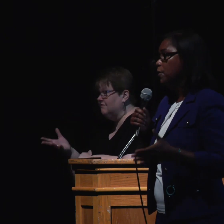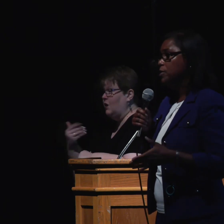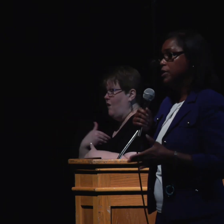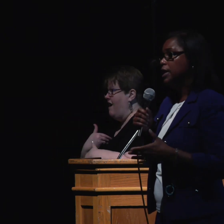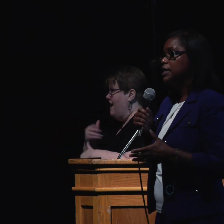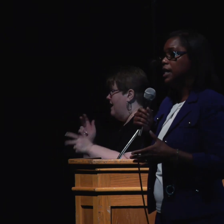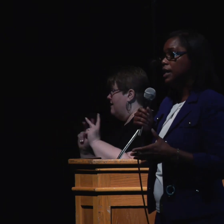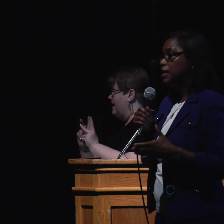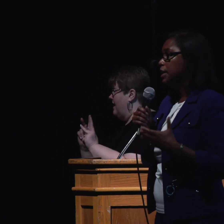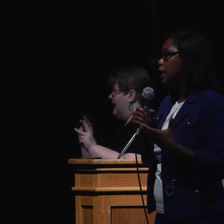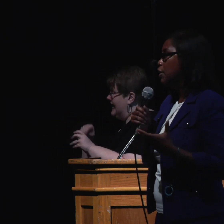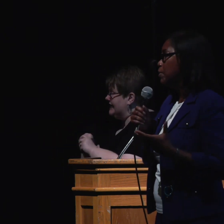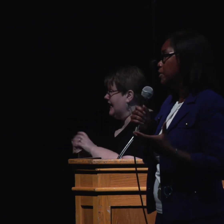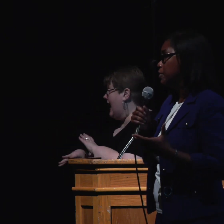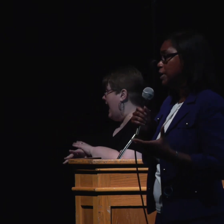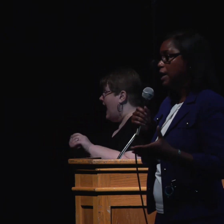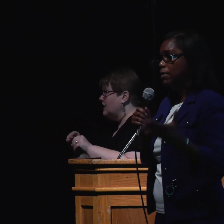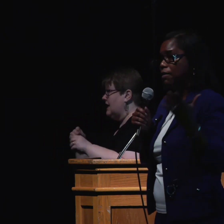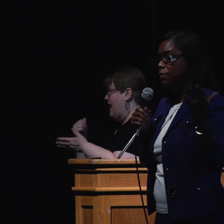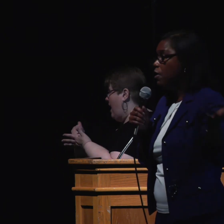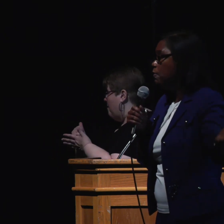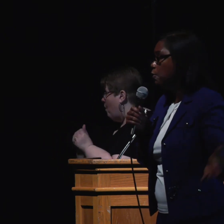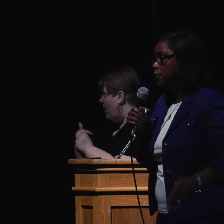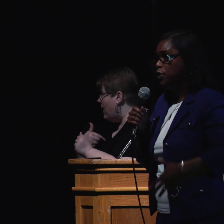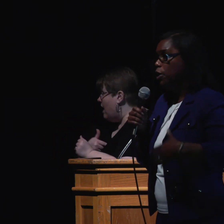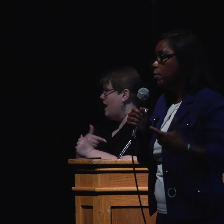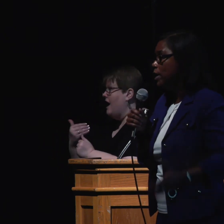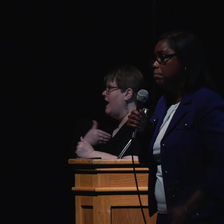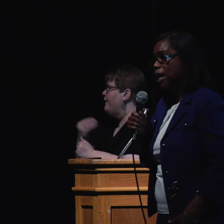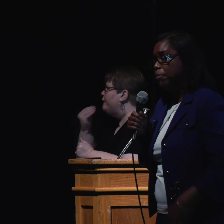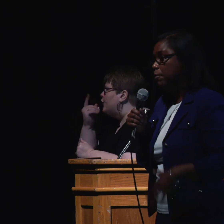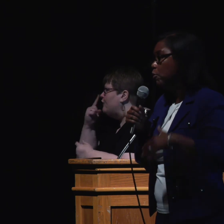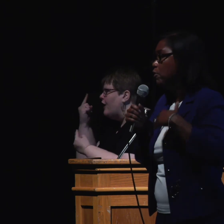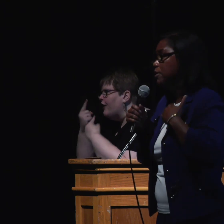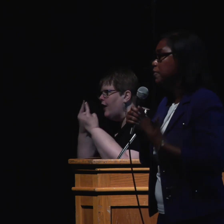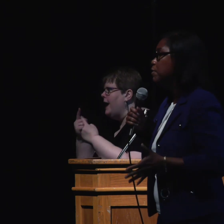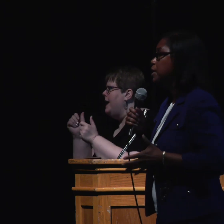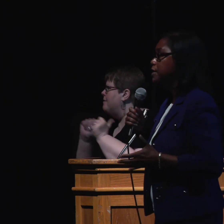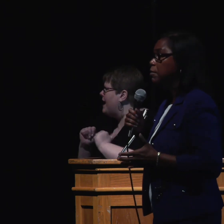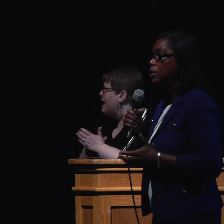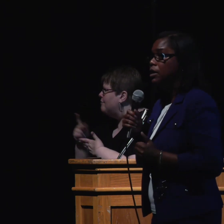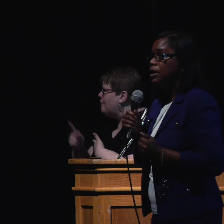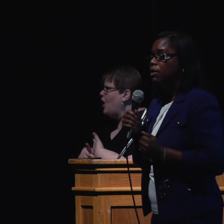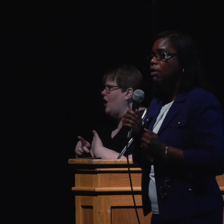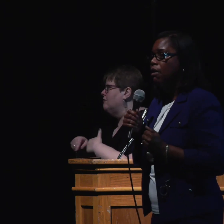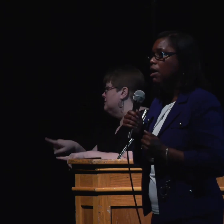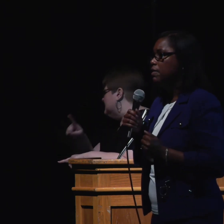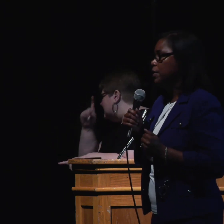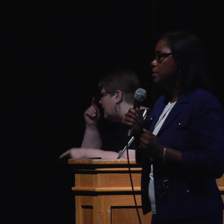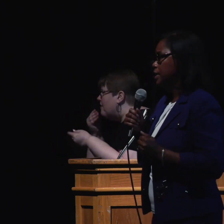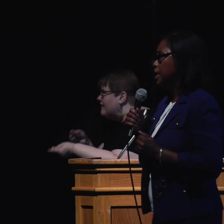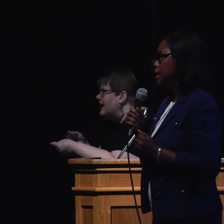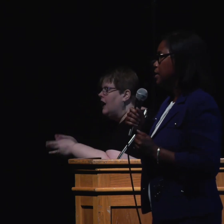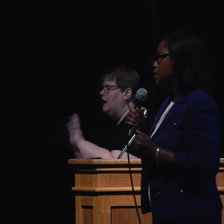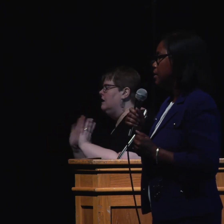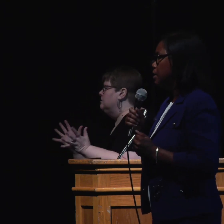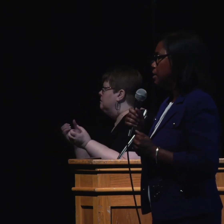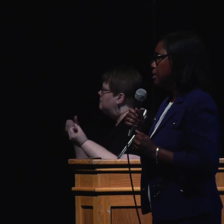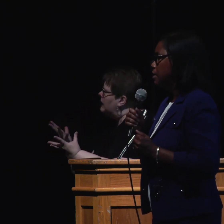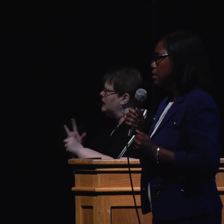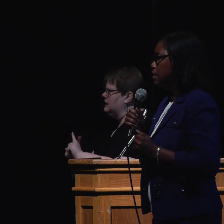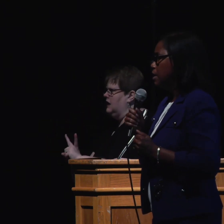we have folks on the inside and outside helping us with that. We have Food for Thought Weekend backpack programs, feed them in the summer, all of those